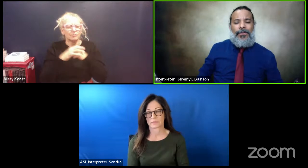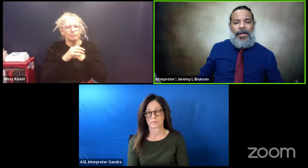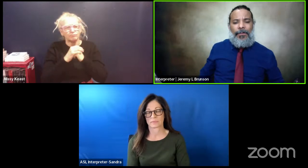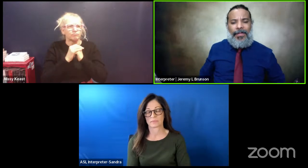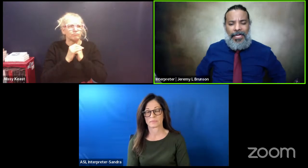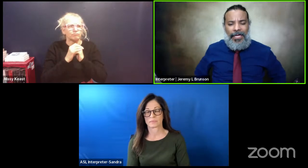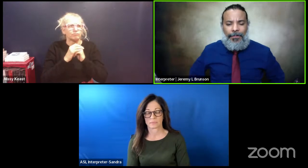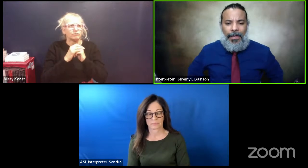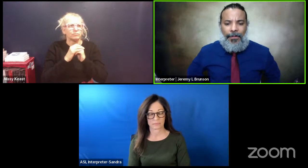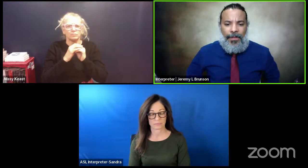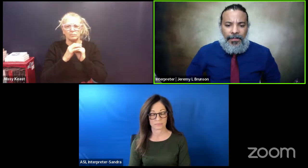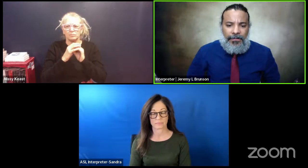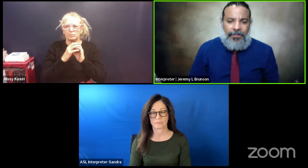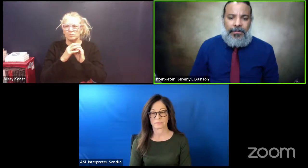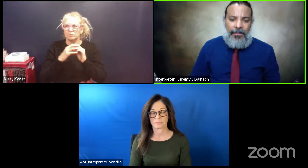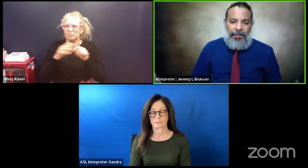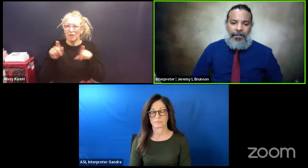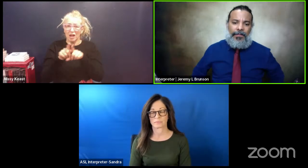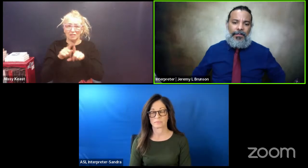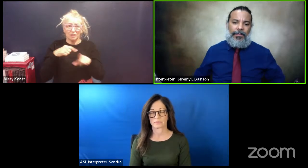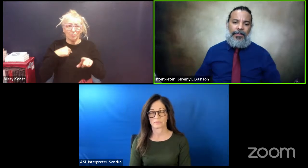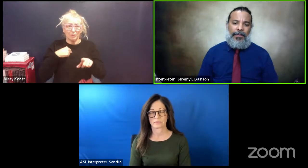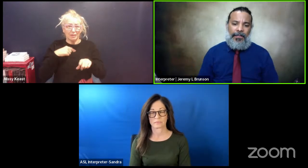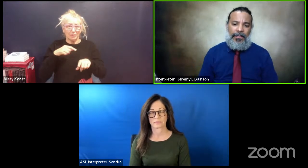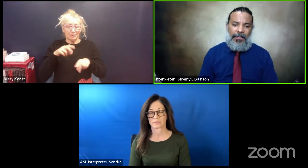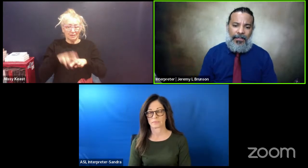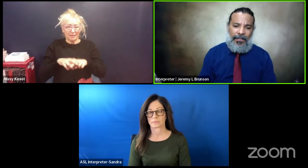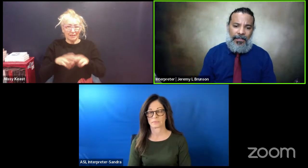Yeah, so I'm thinking about this.